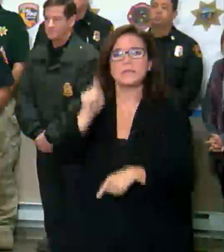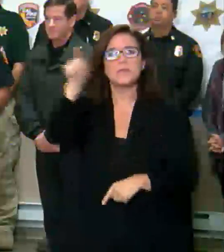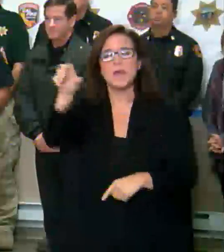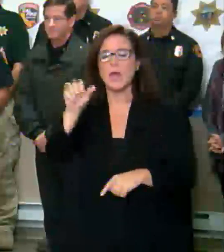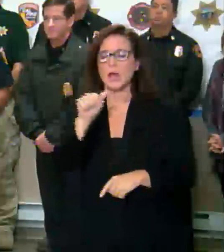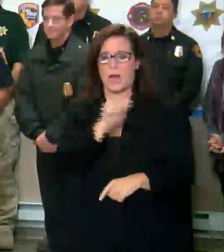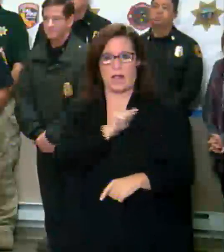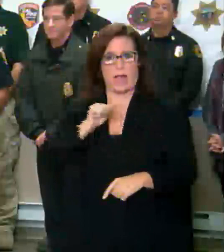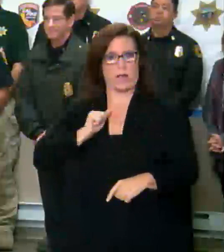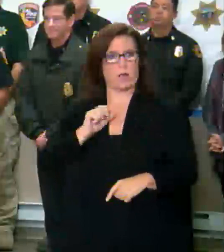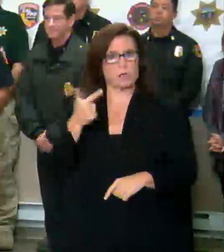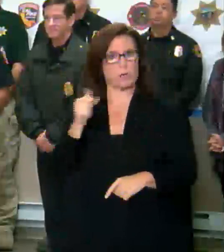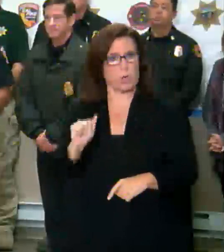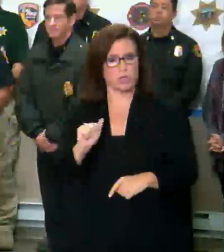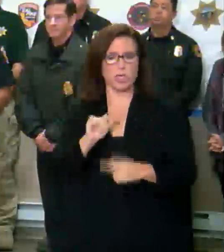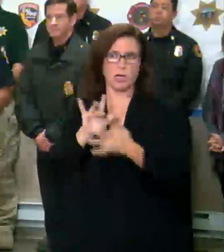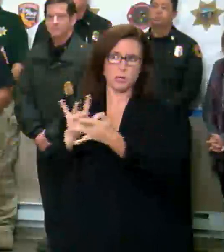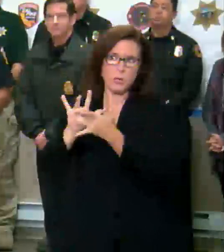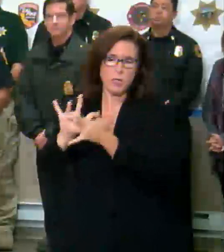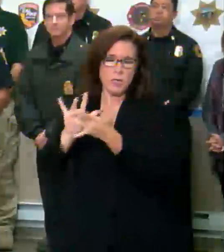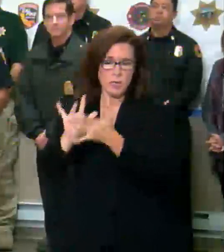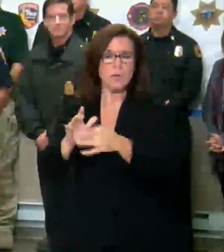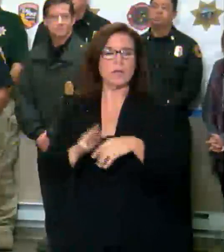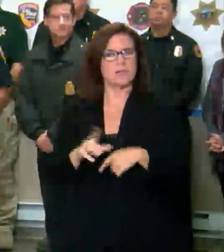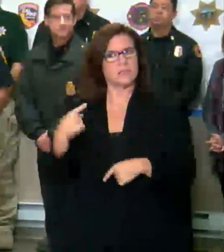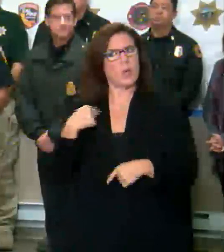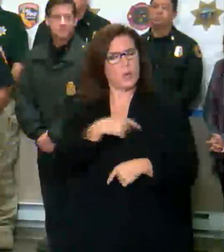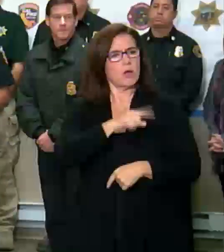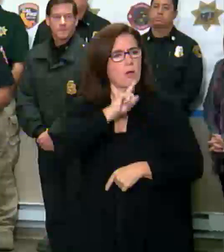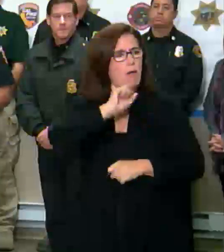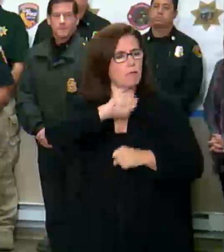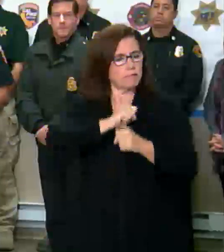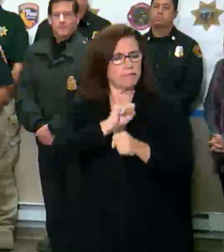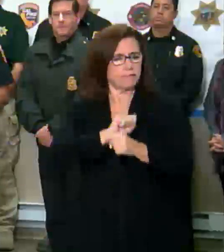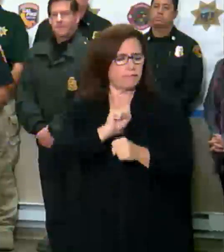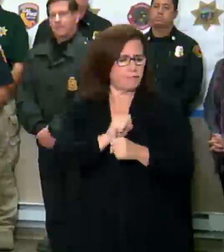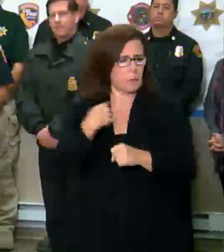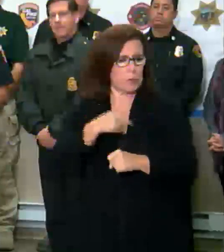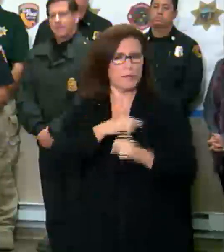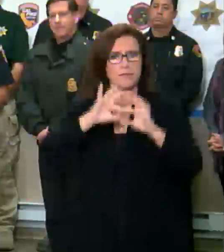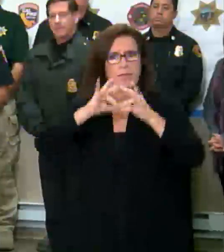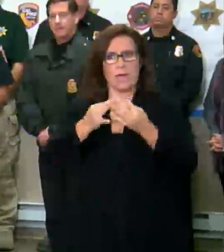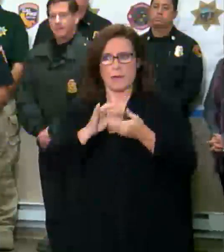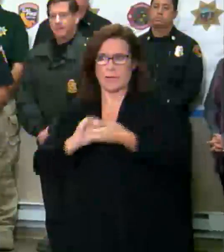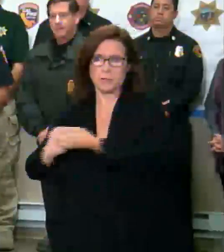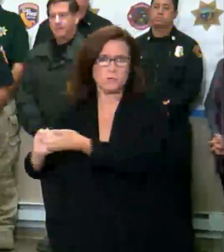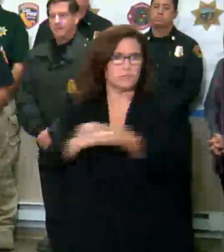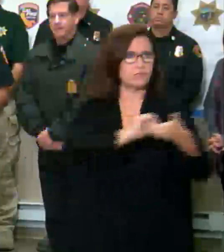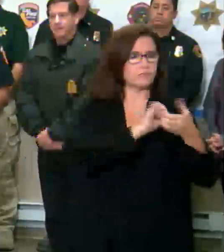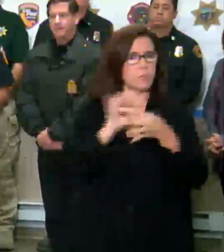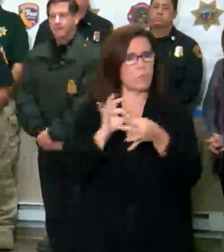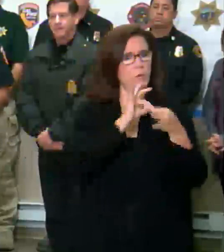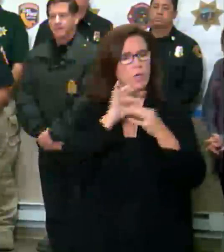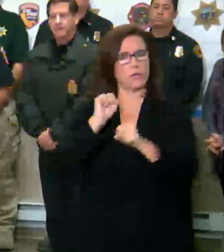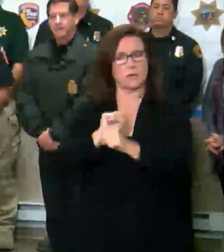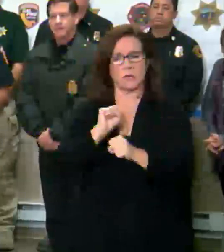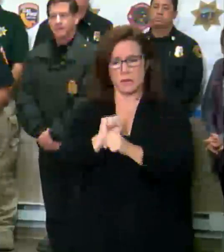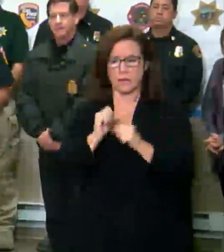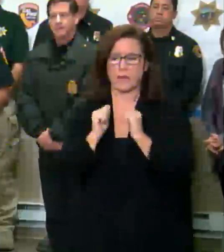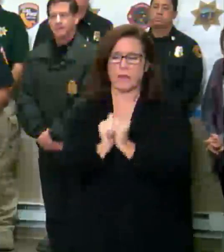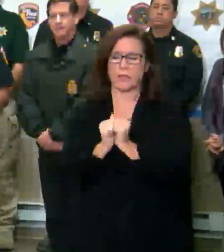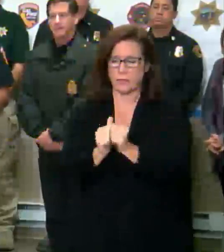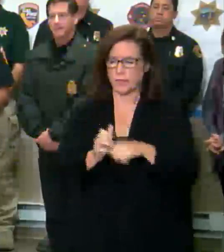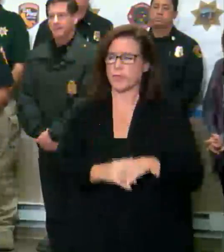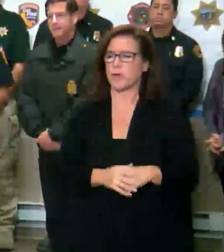so we're engaging the larger fire family across the United States and making sure that we can bring in what we need to be successful here.